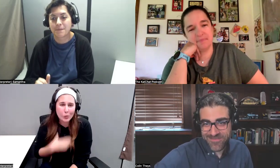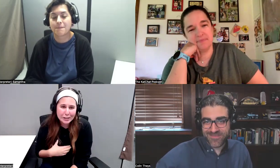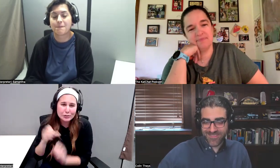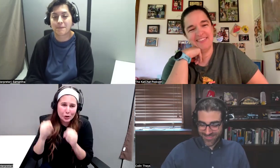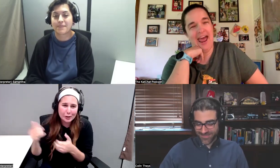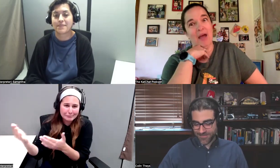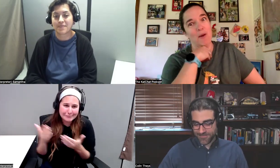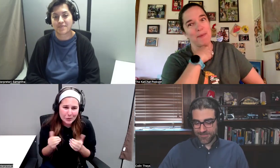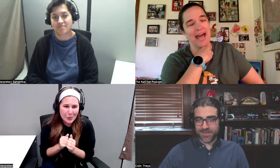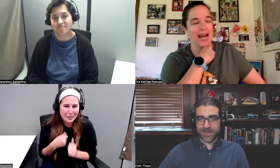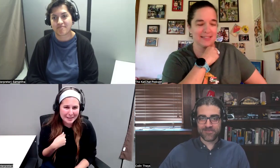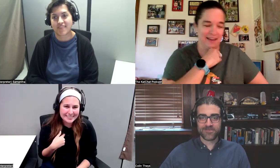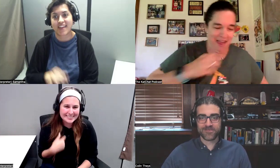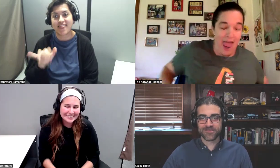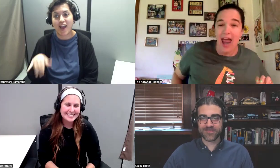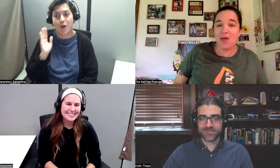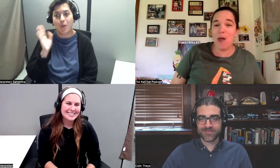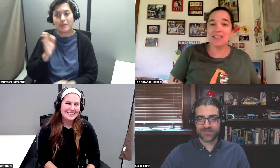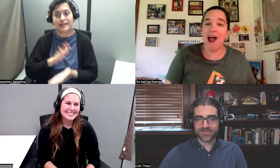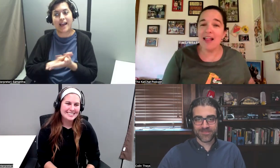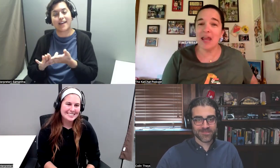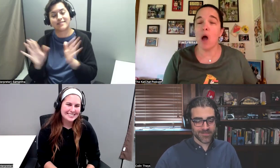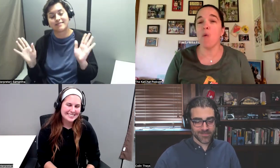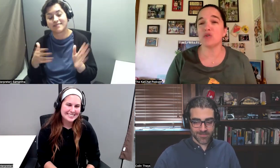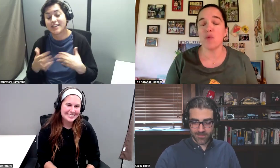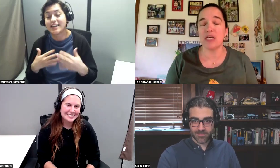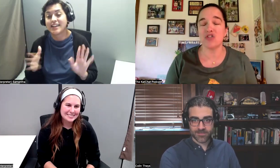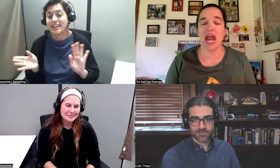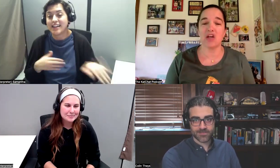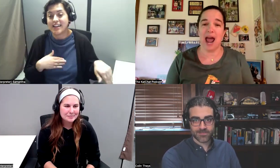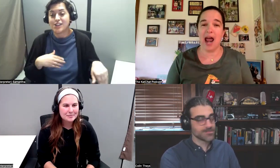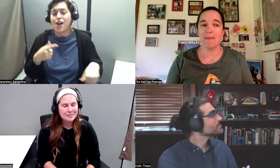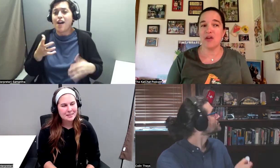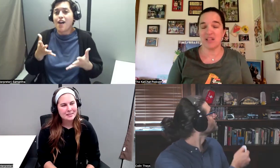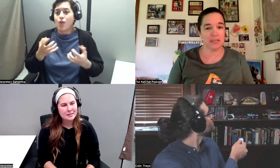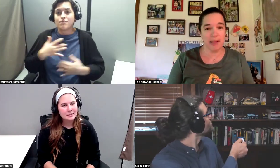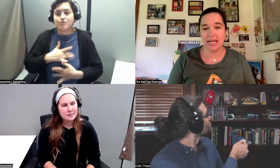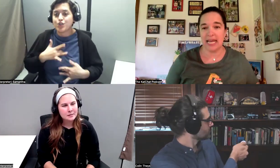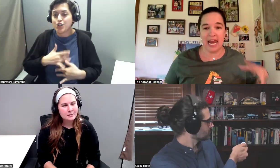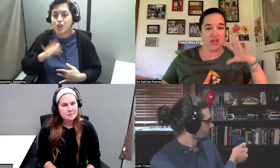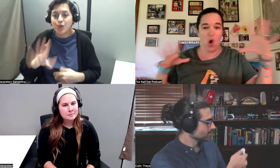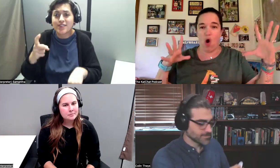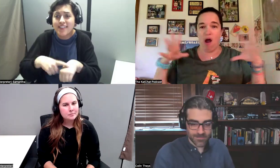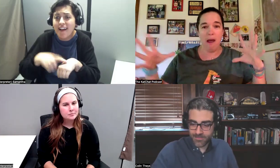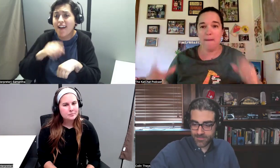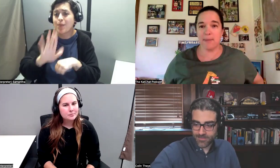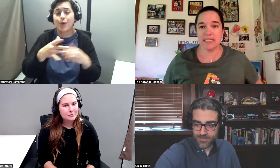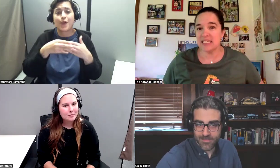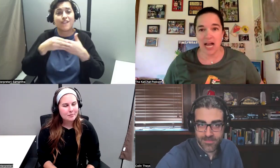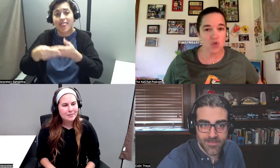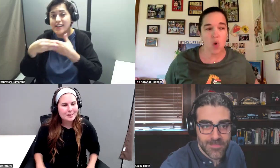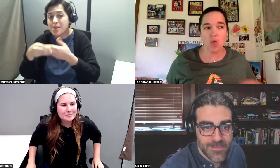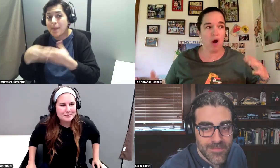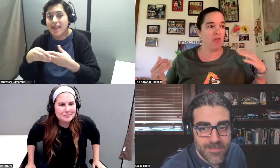Um, Yeah, that would be nice. Anyway, Colin, I want to appreciate your time and your flexibility in your